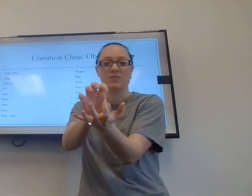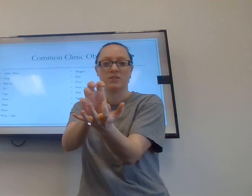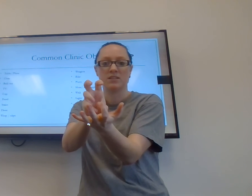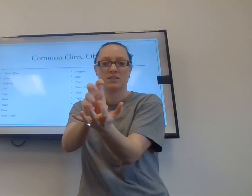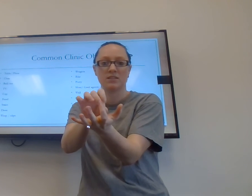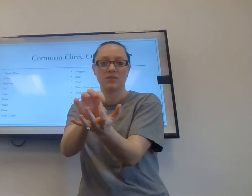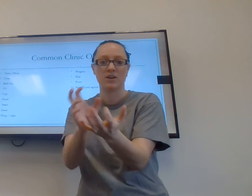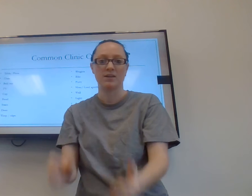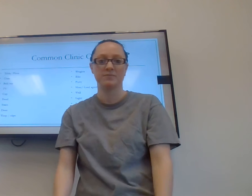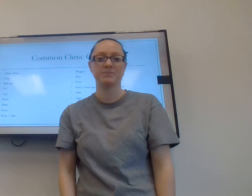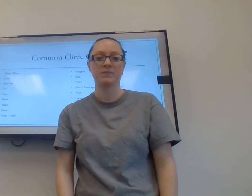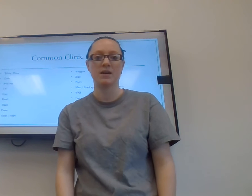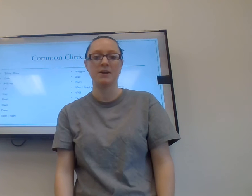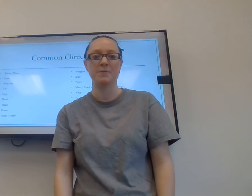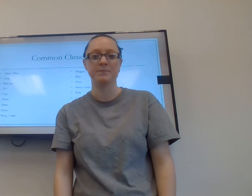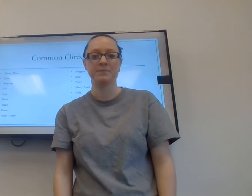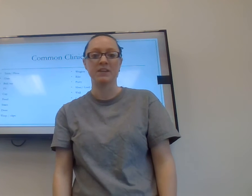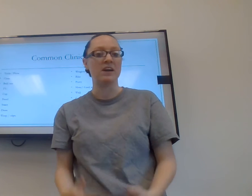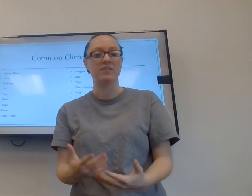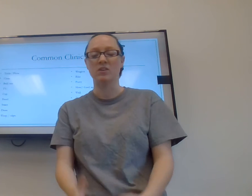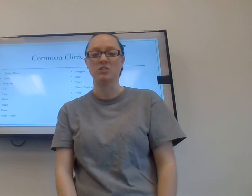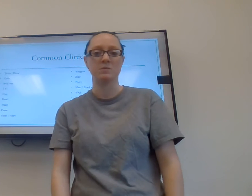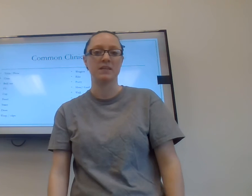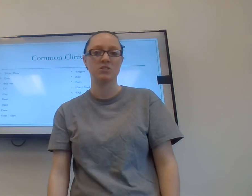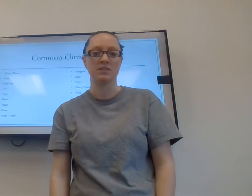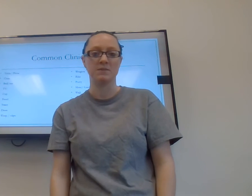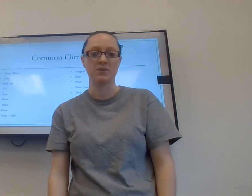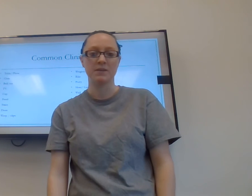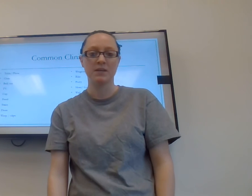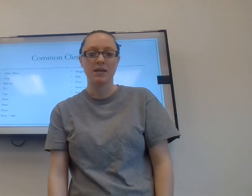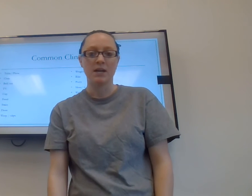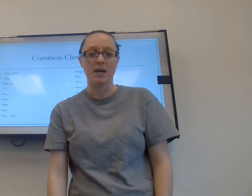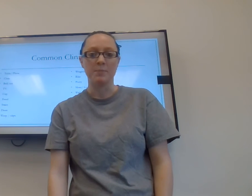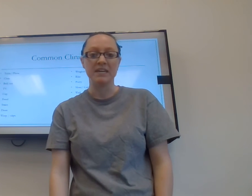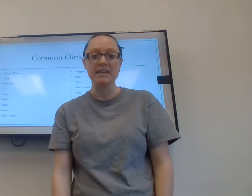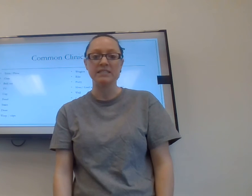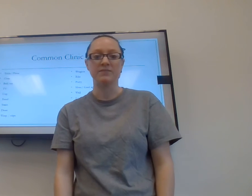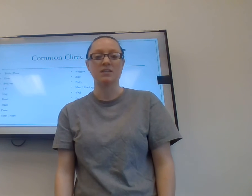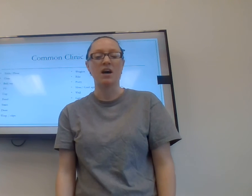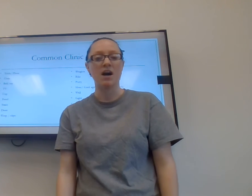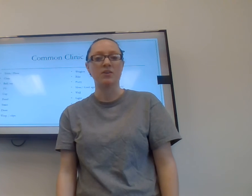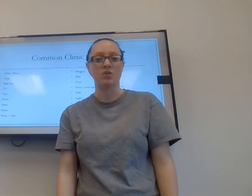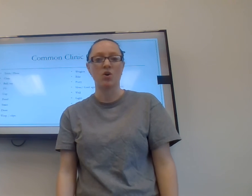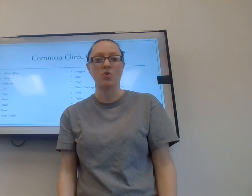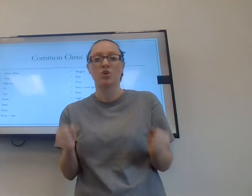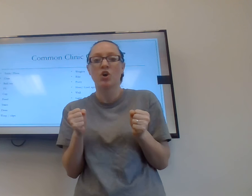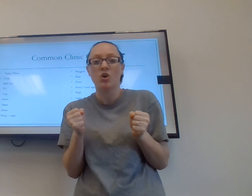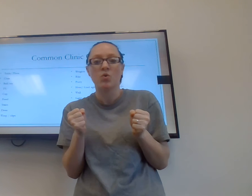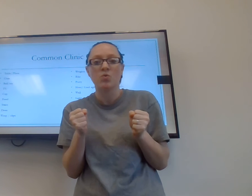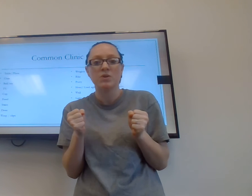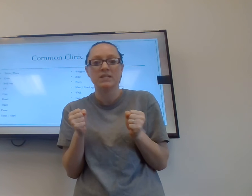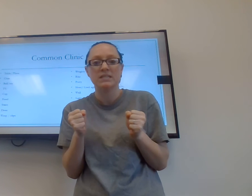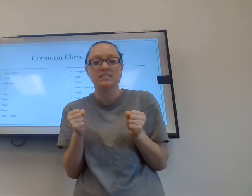it. Okay? If you have any questions about that, just let me know. Heat, if it's hot or cold. Cold is